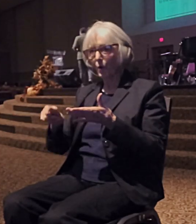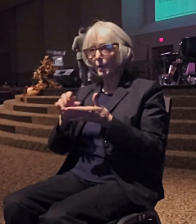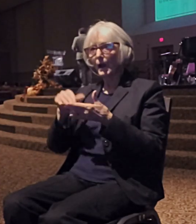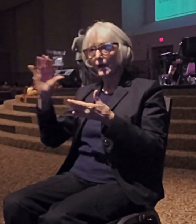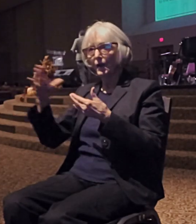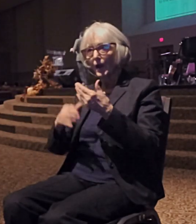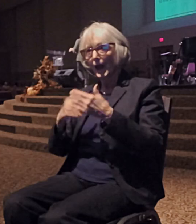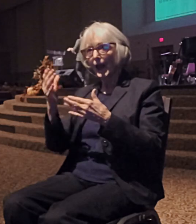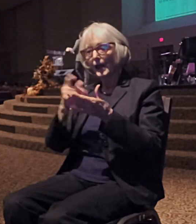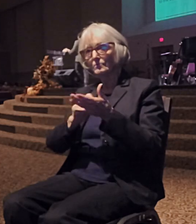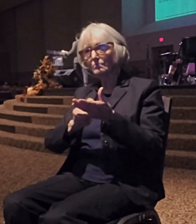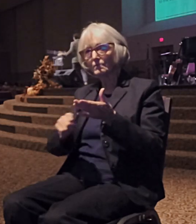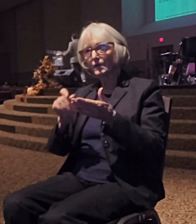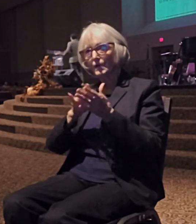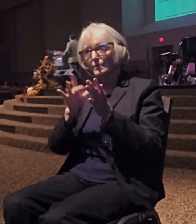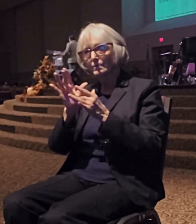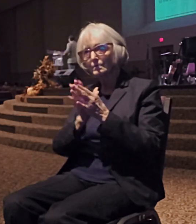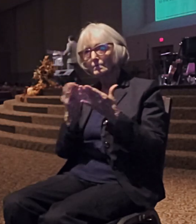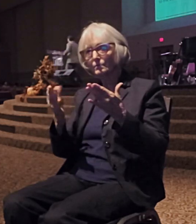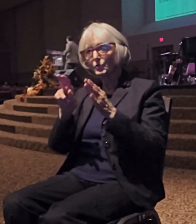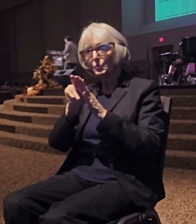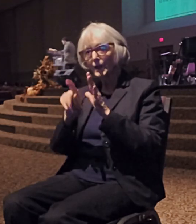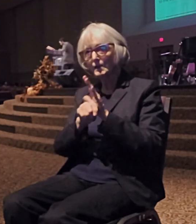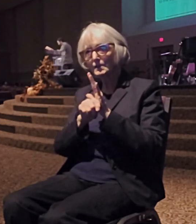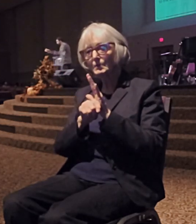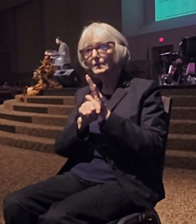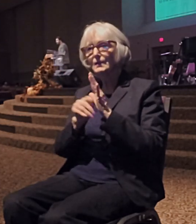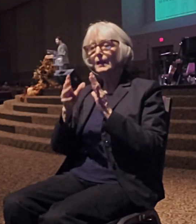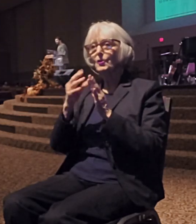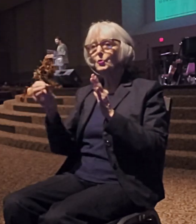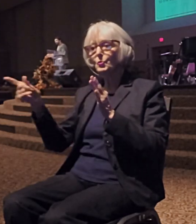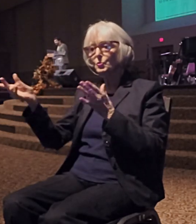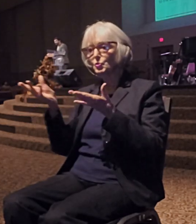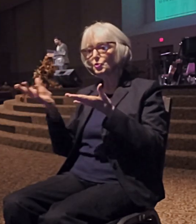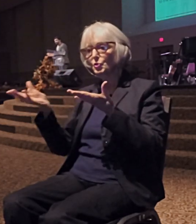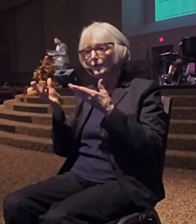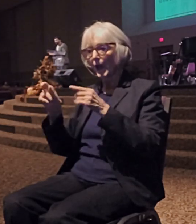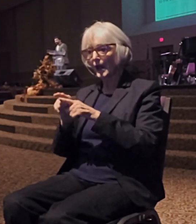their testimony that we get the New Testament from, who serve as